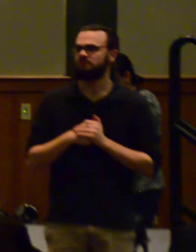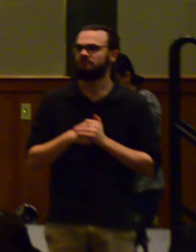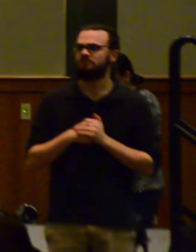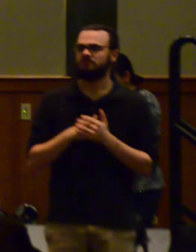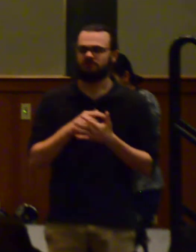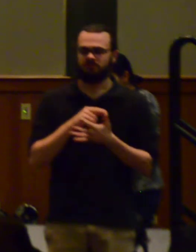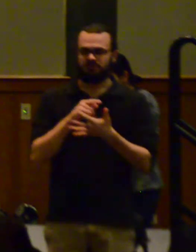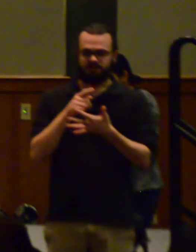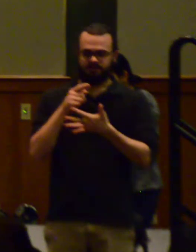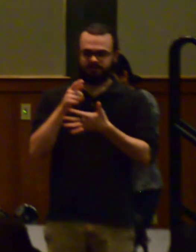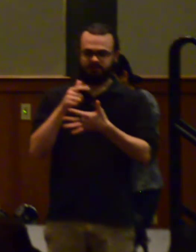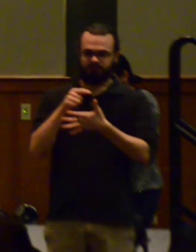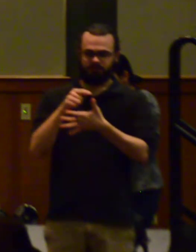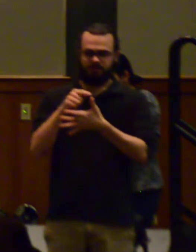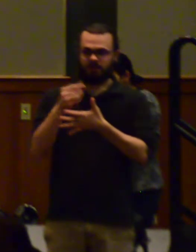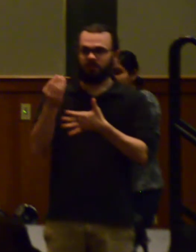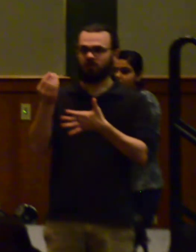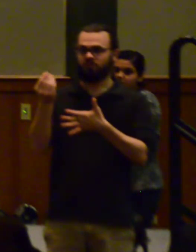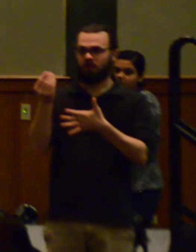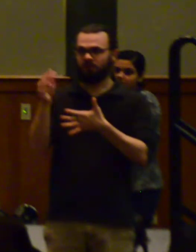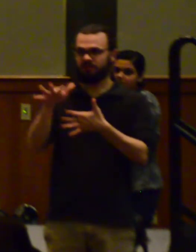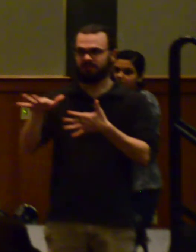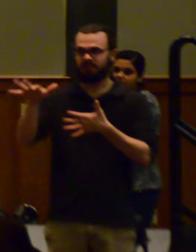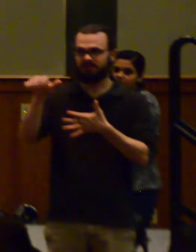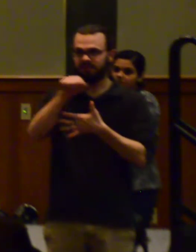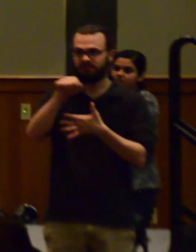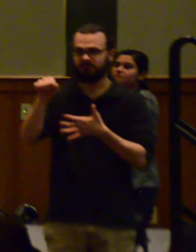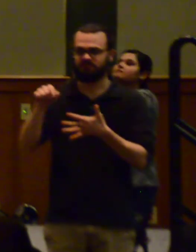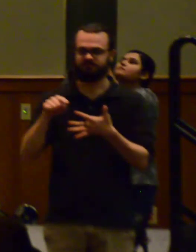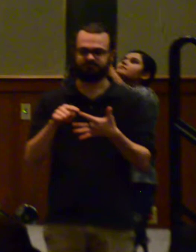damaged her property. She abused my grandma.